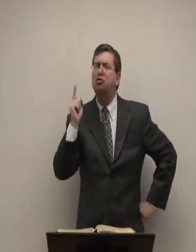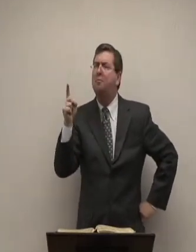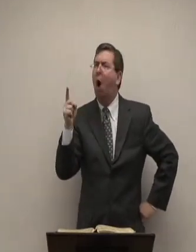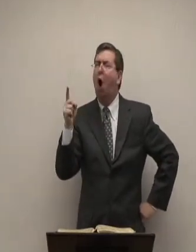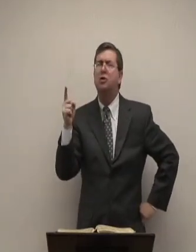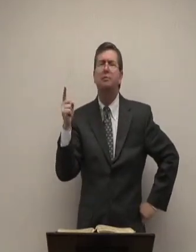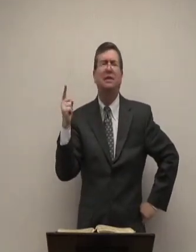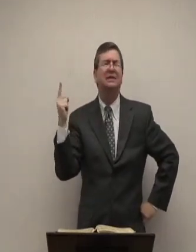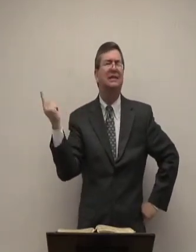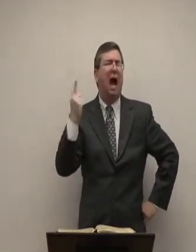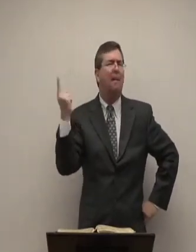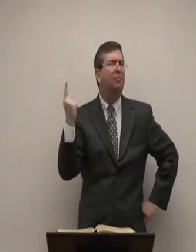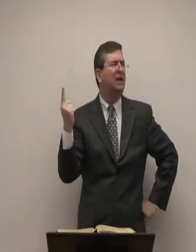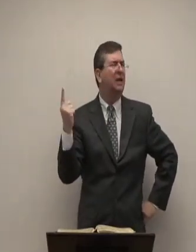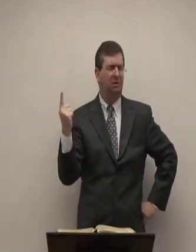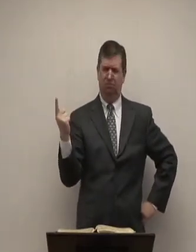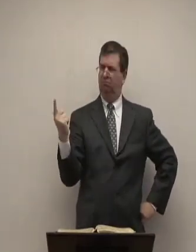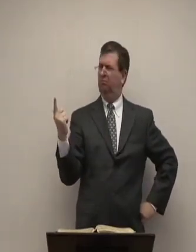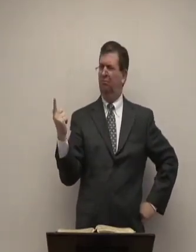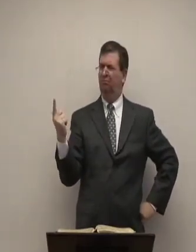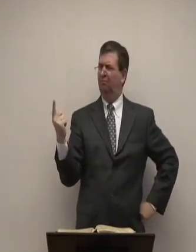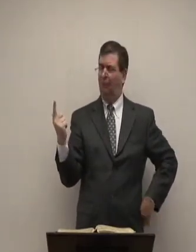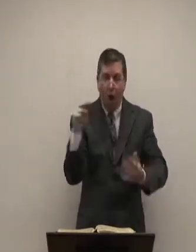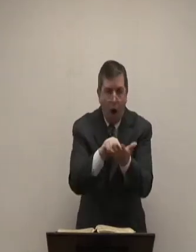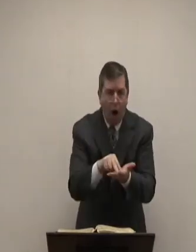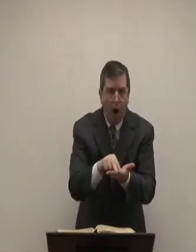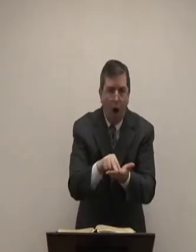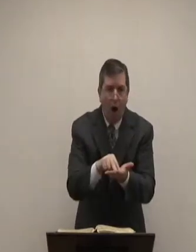they were confused. They didn't understand.